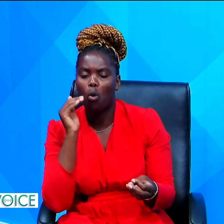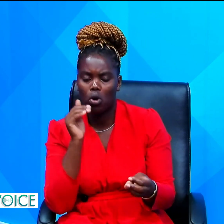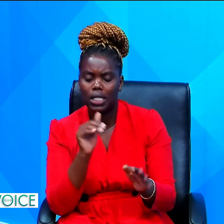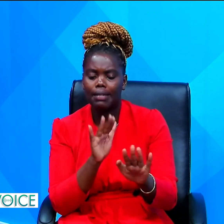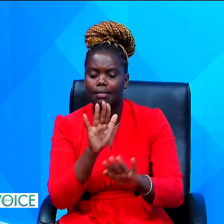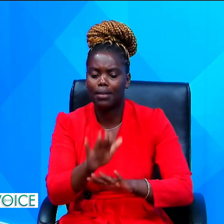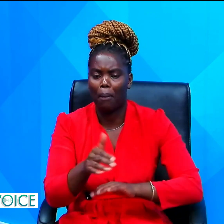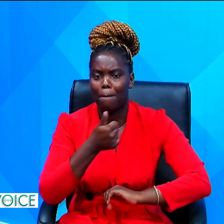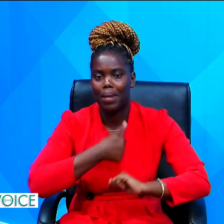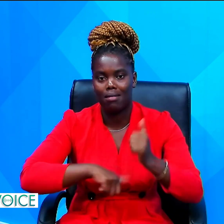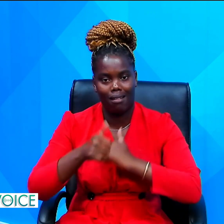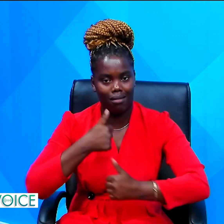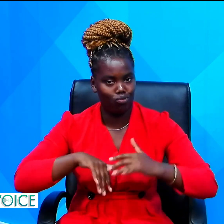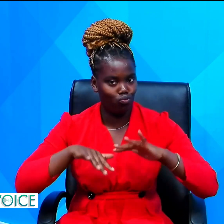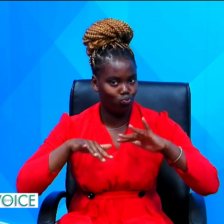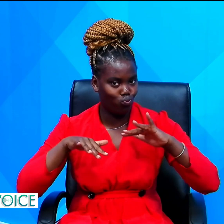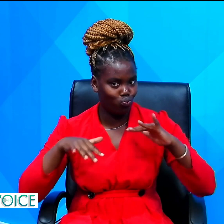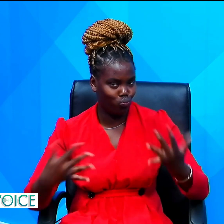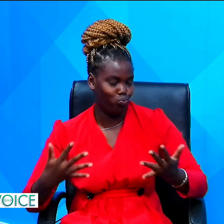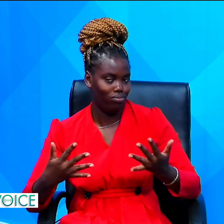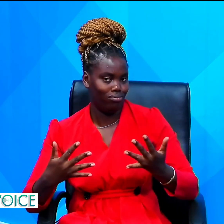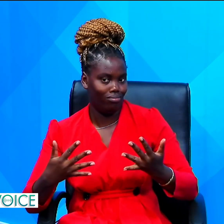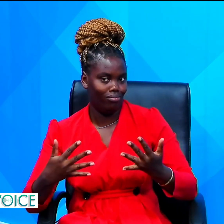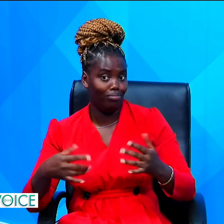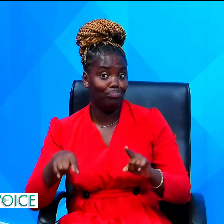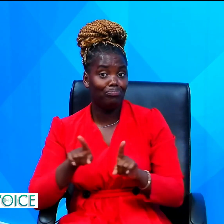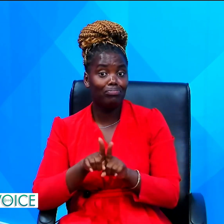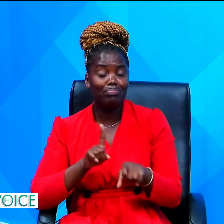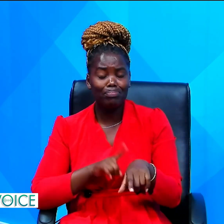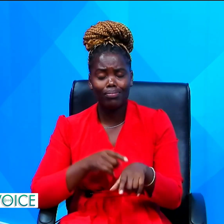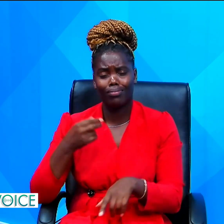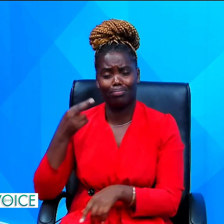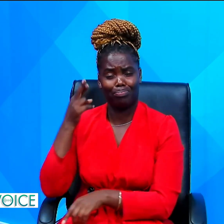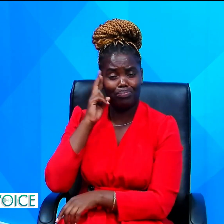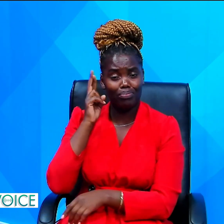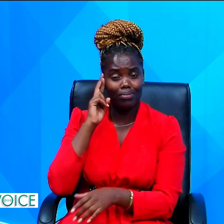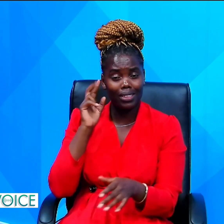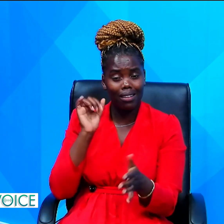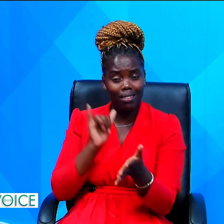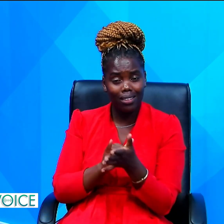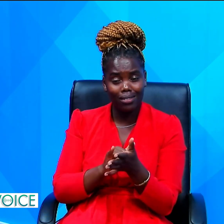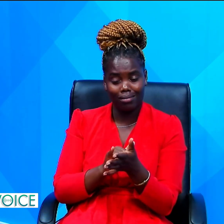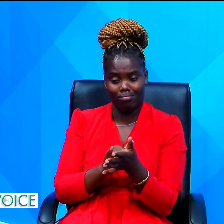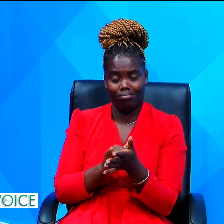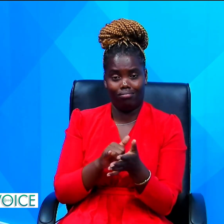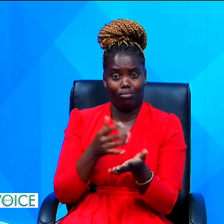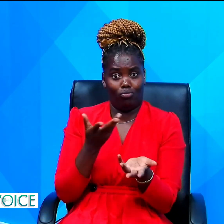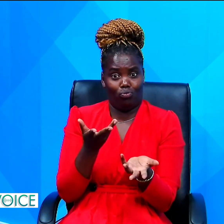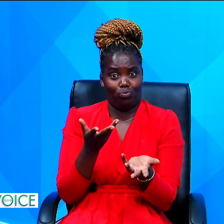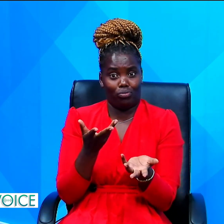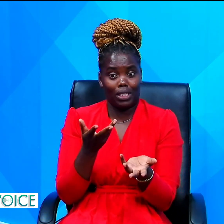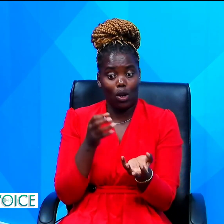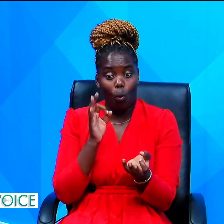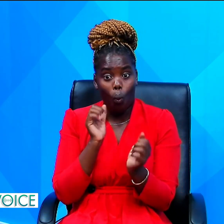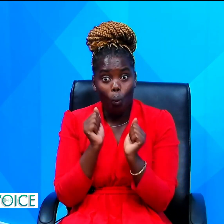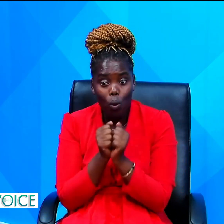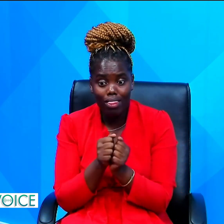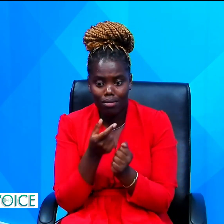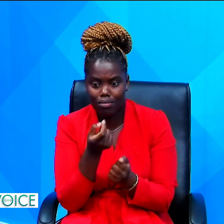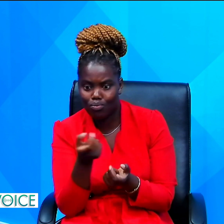more explanation and know the steps and actions that you can take, you can visit the doctor. With the